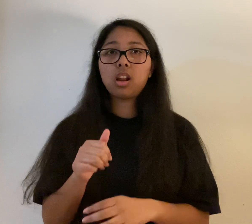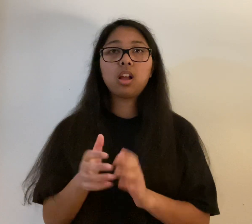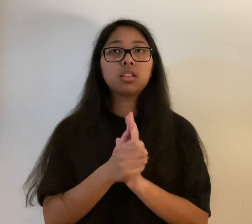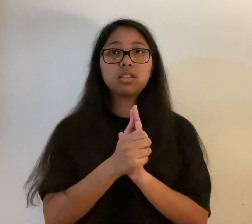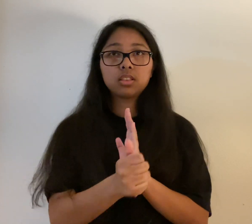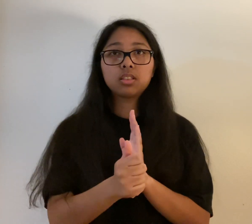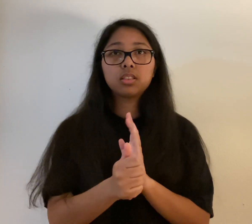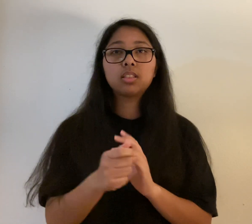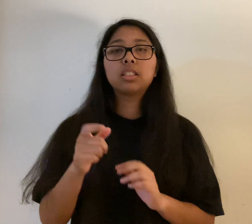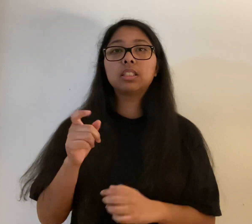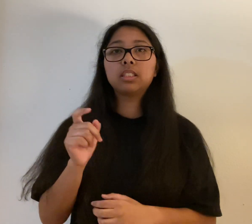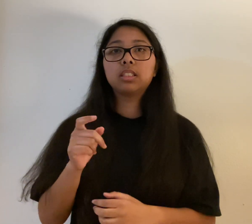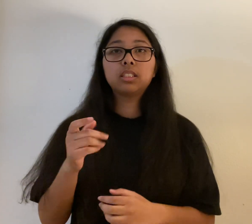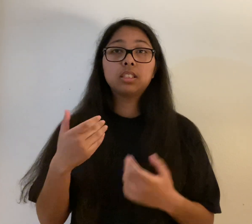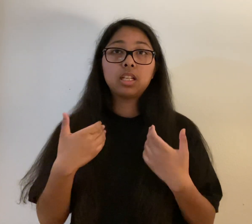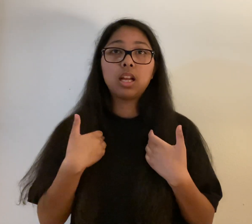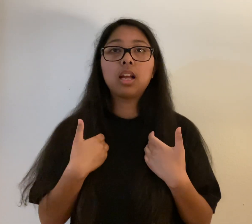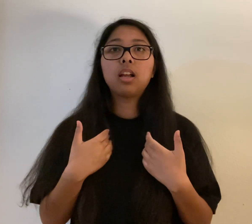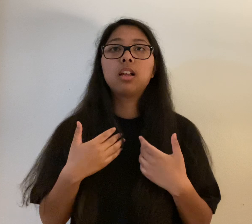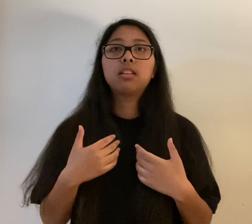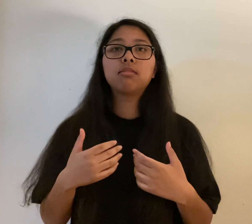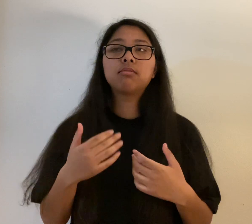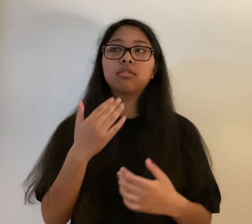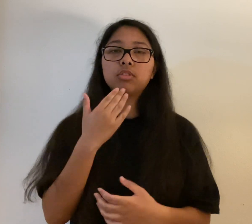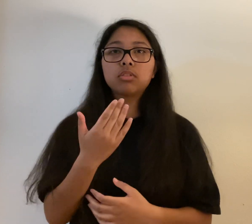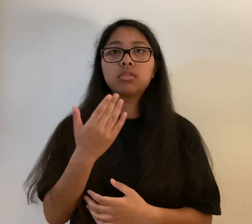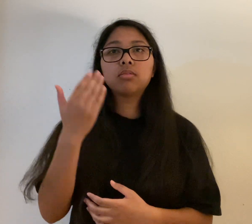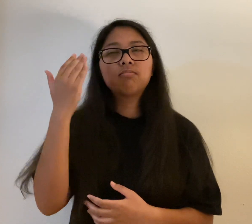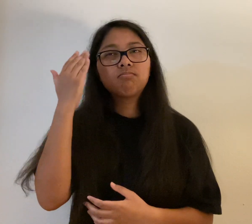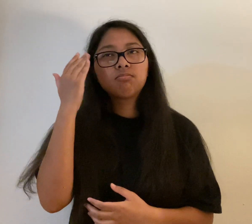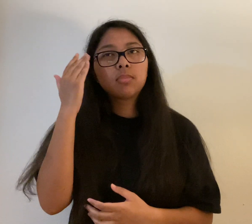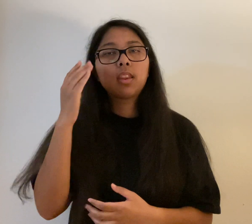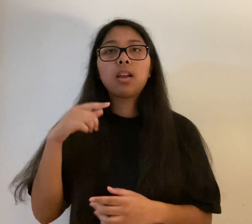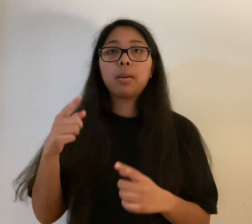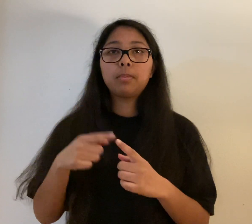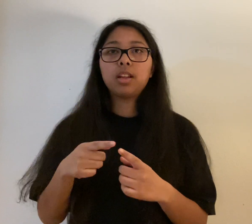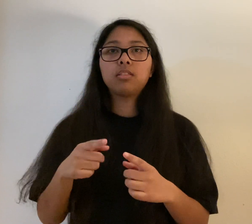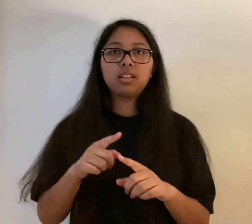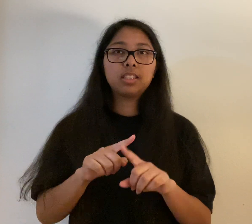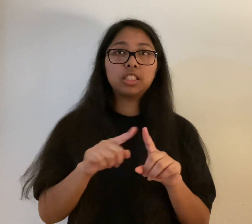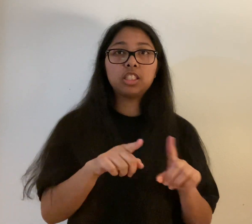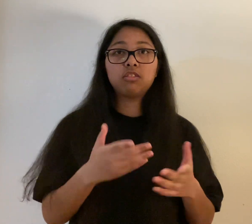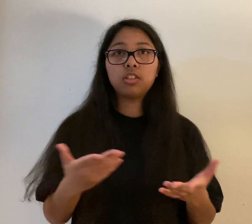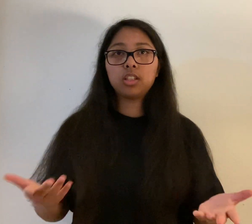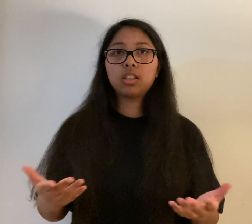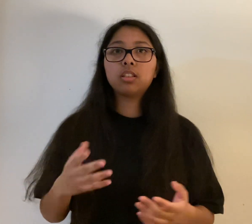above. The evaluating team should consist of qualified evaluators, like